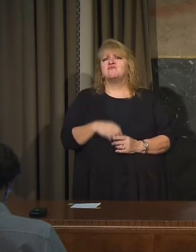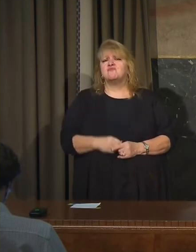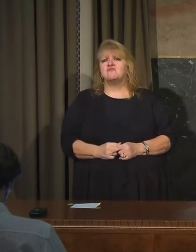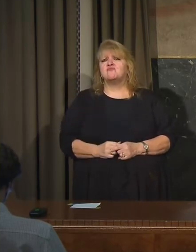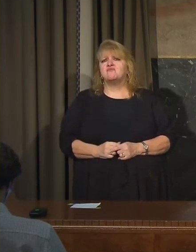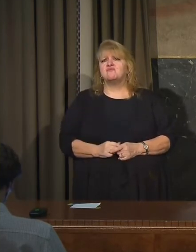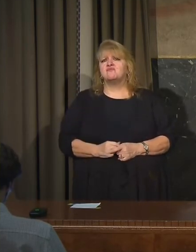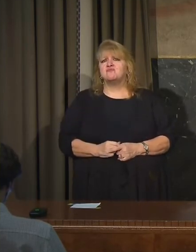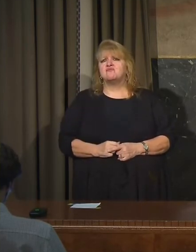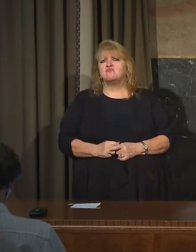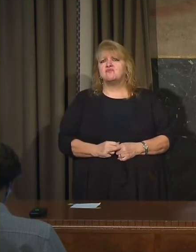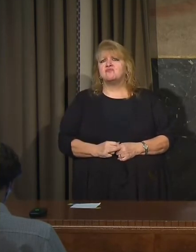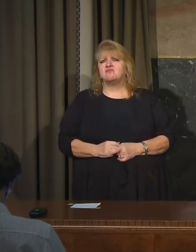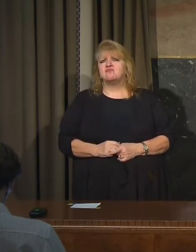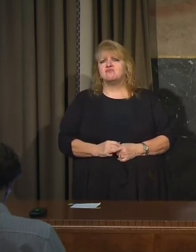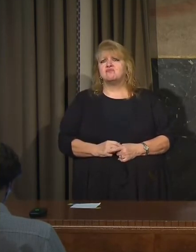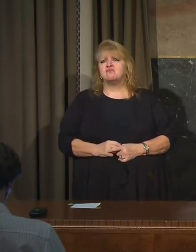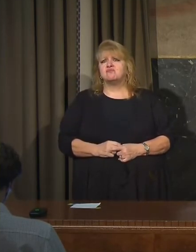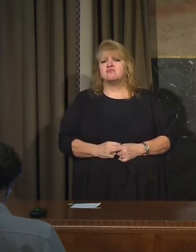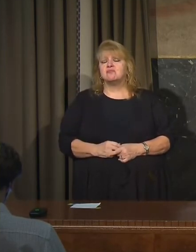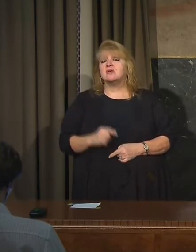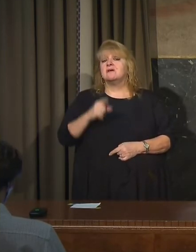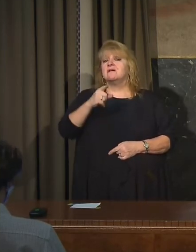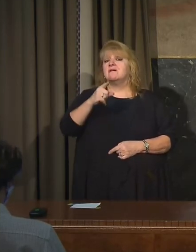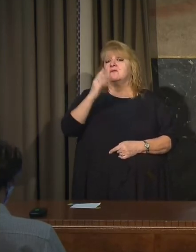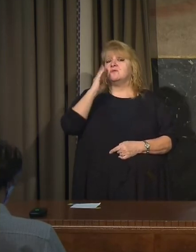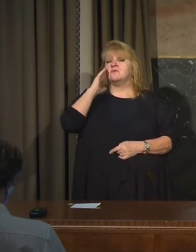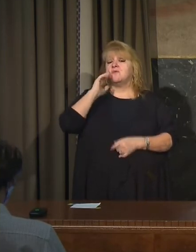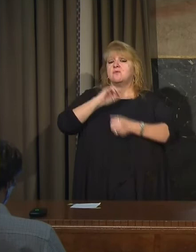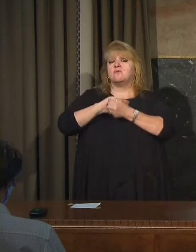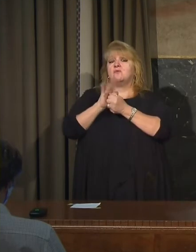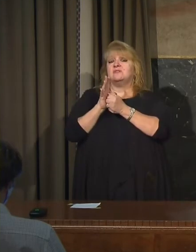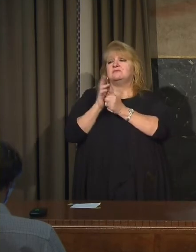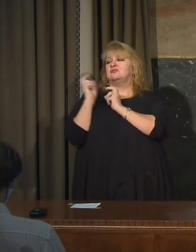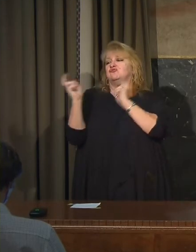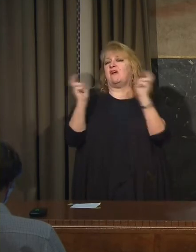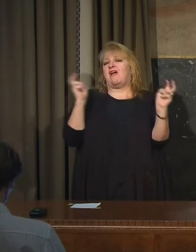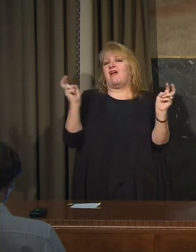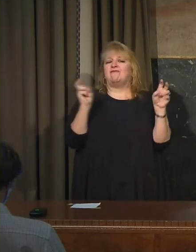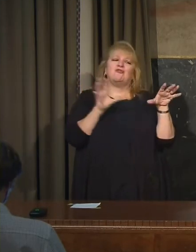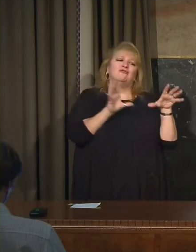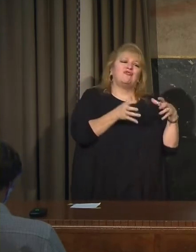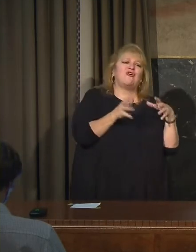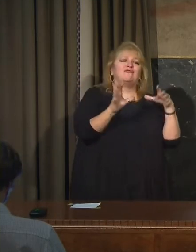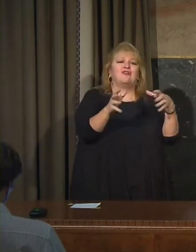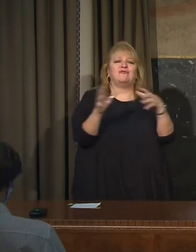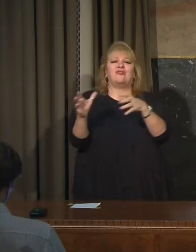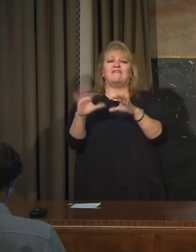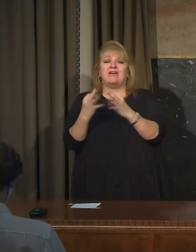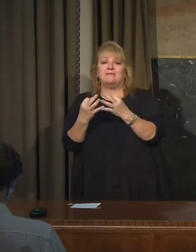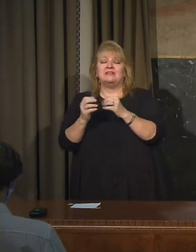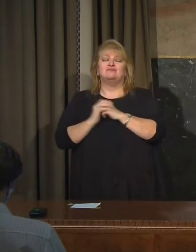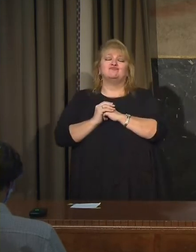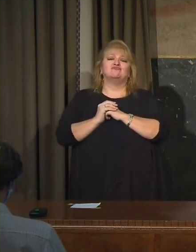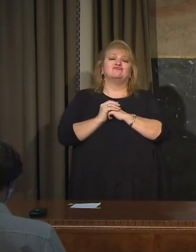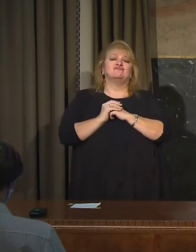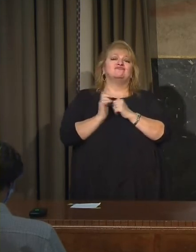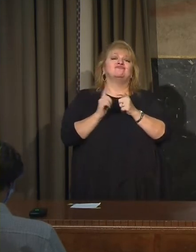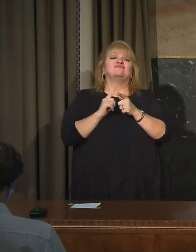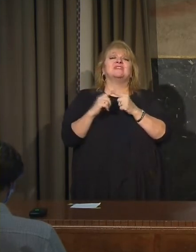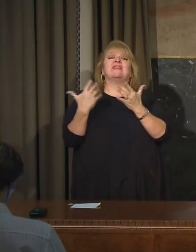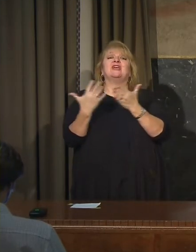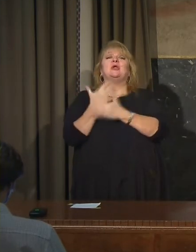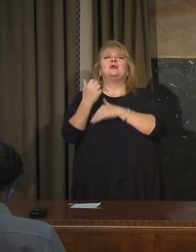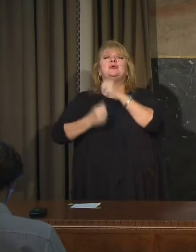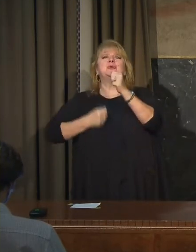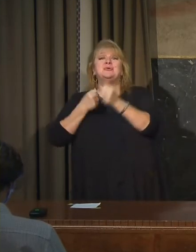seen the full impact of all of the Christmas-related travel and activities and gatherings. And then coming behind that are those associated with New